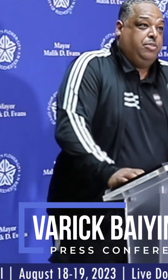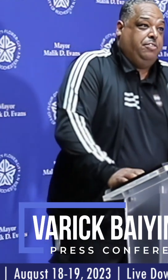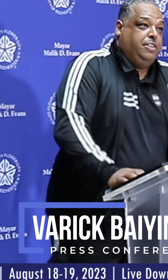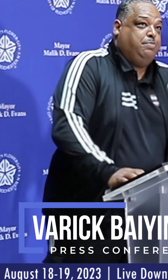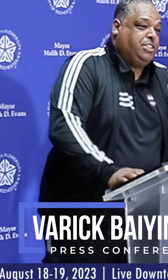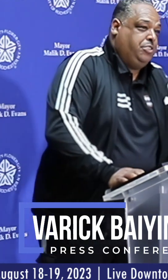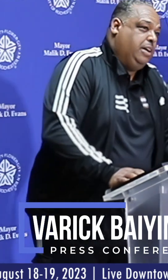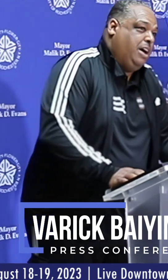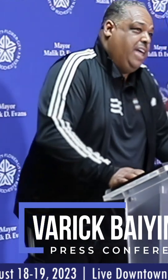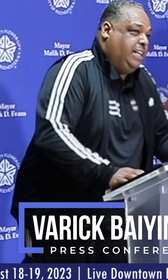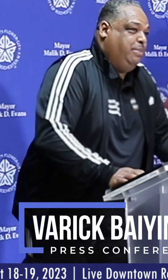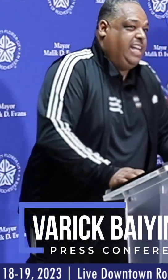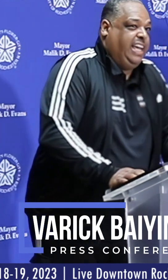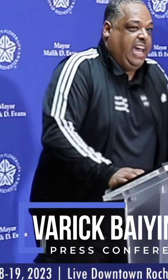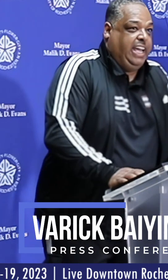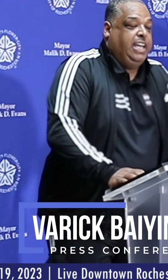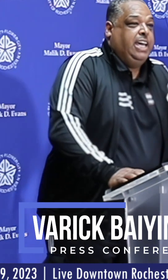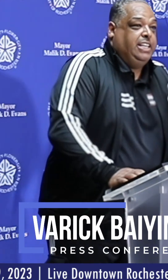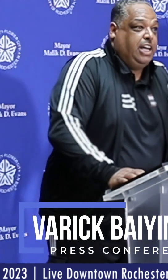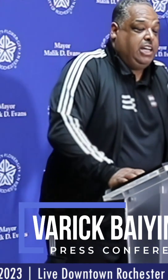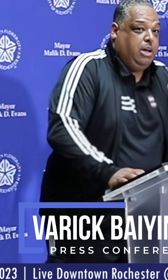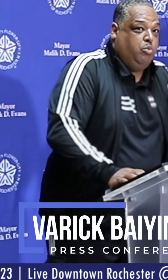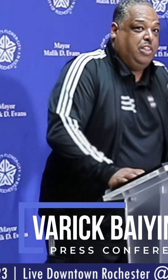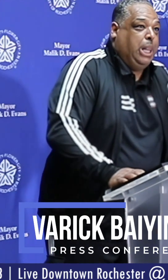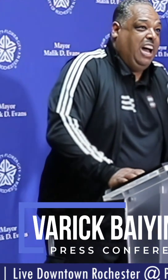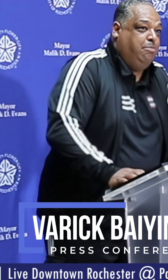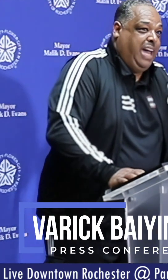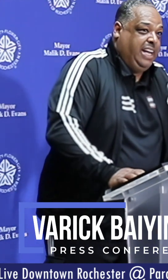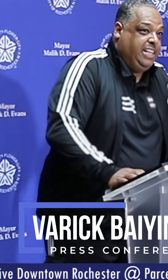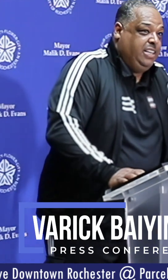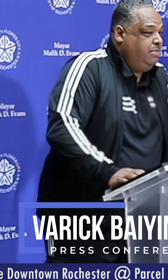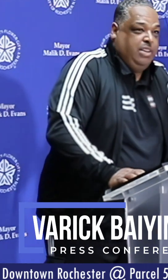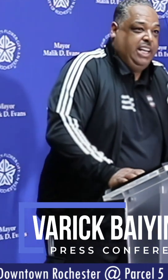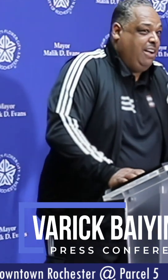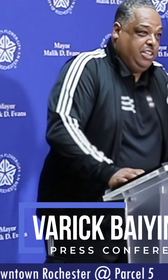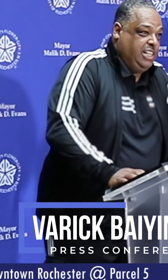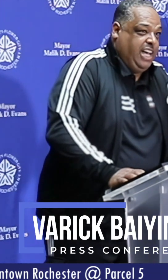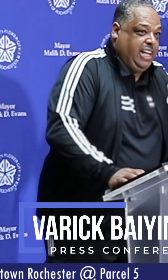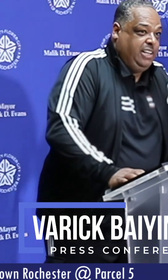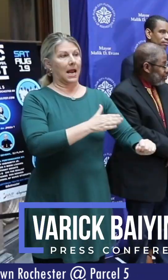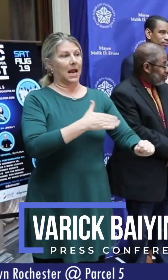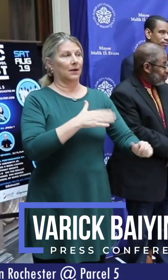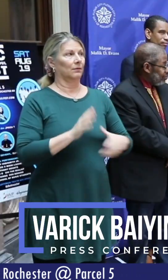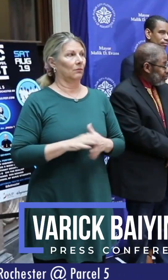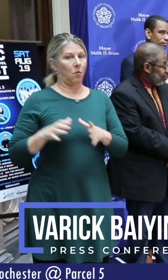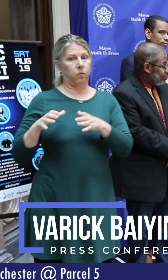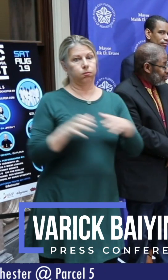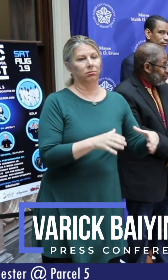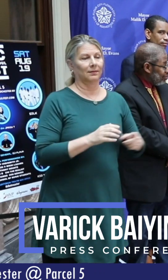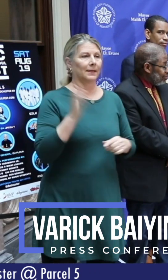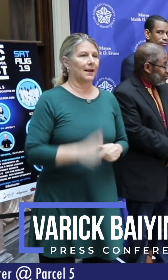So the special thing about that is Big Daddy Kane is going to come with a live band. He never does that. But